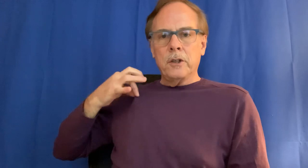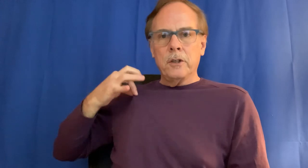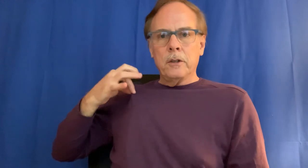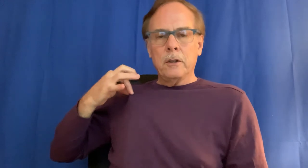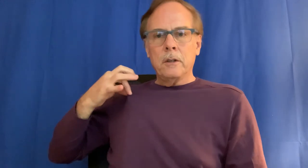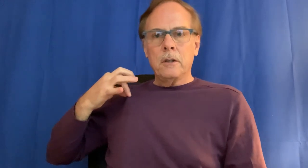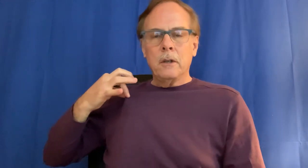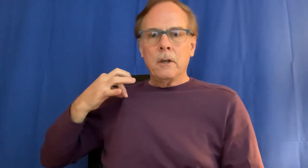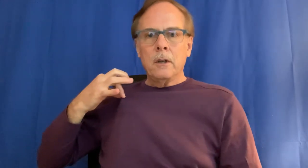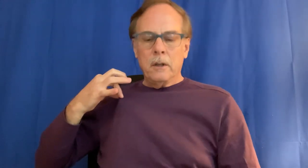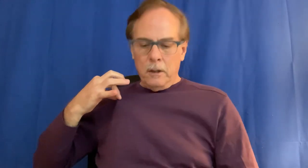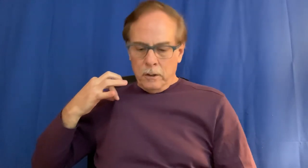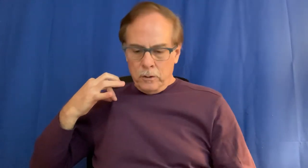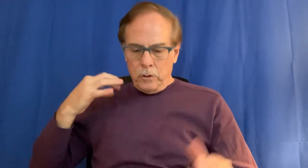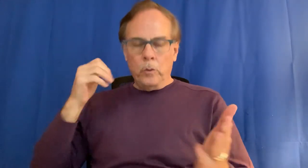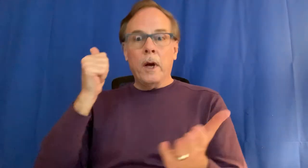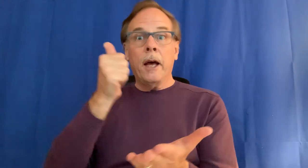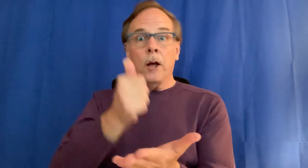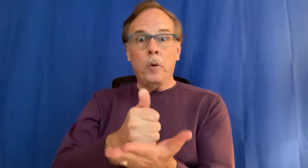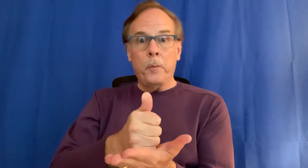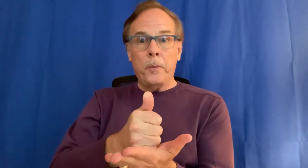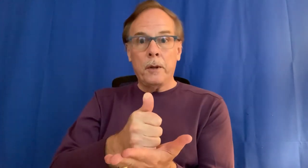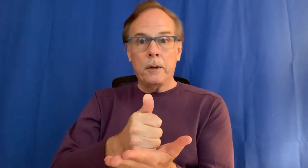volunteer. To help